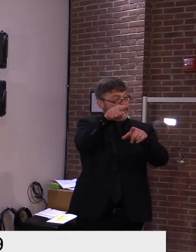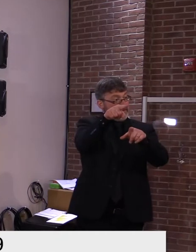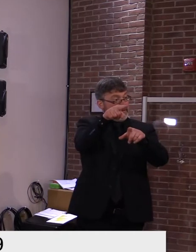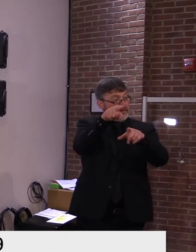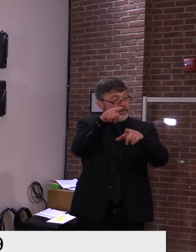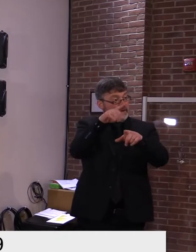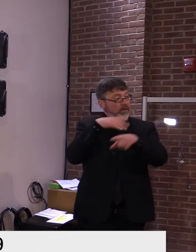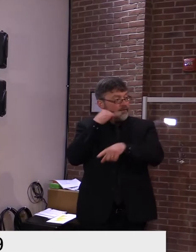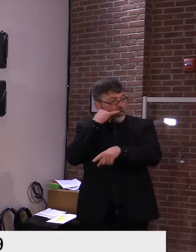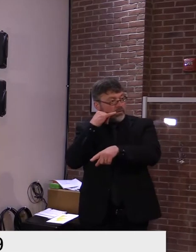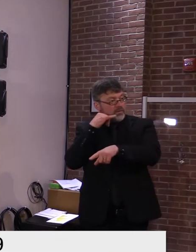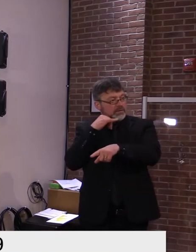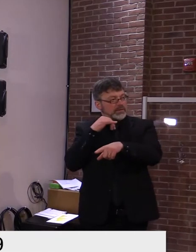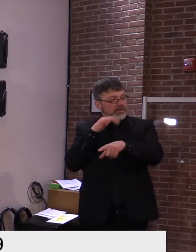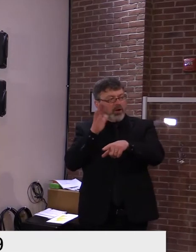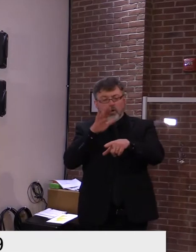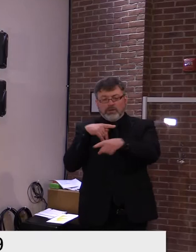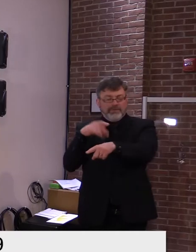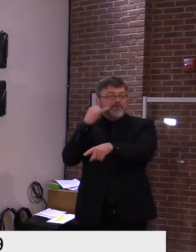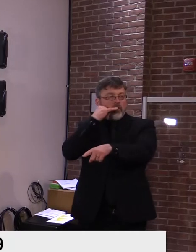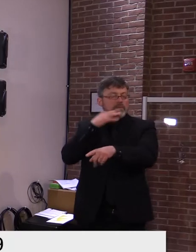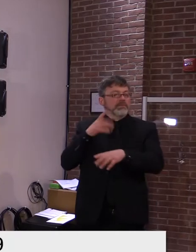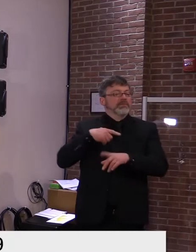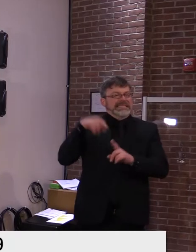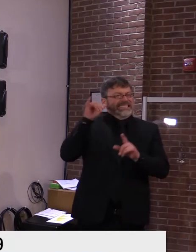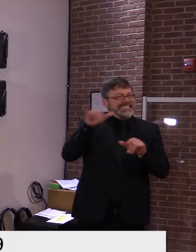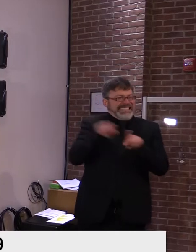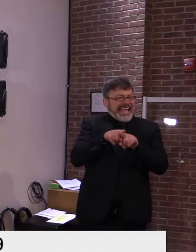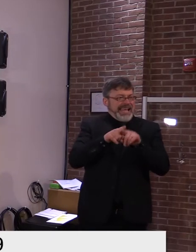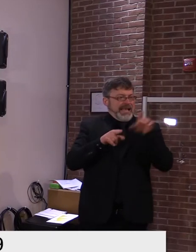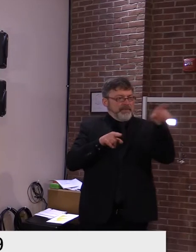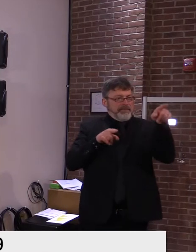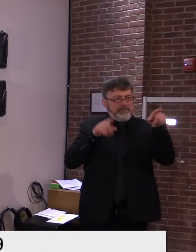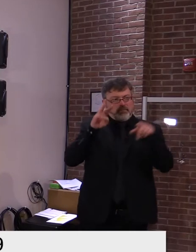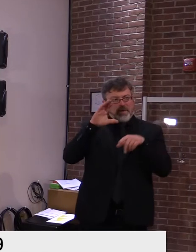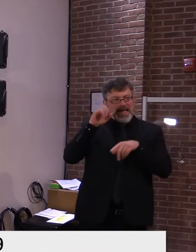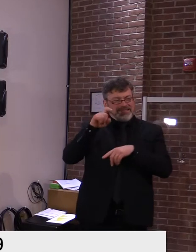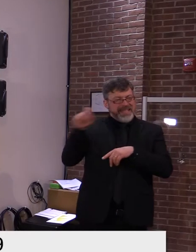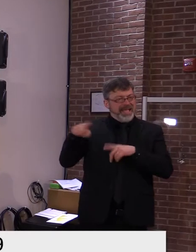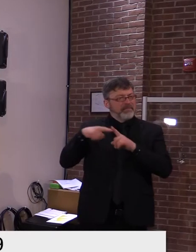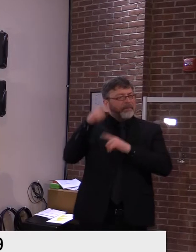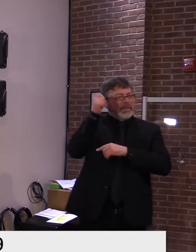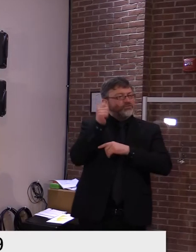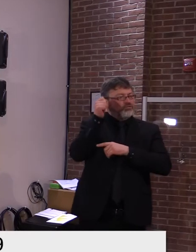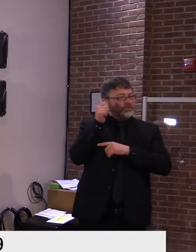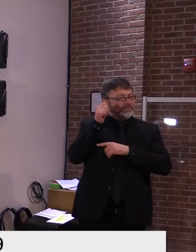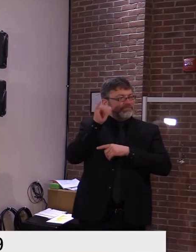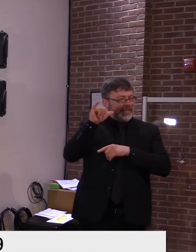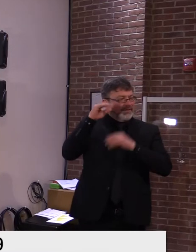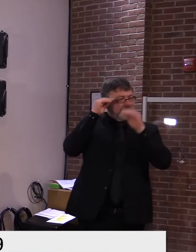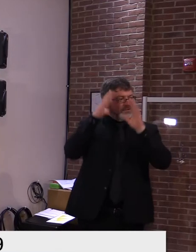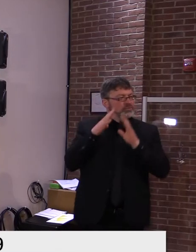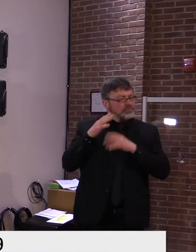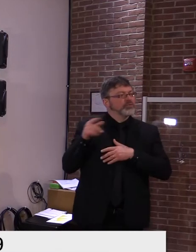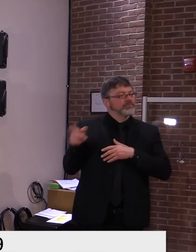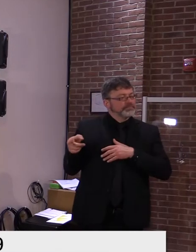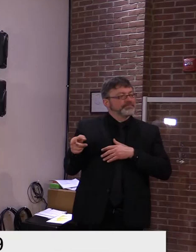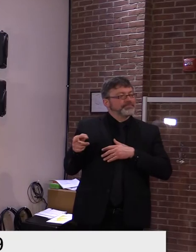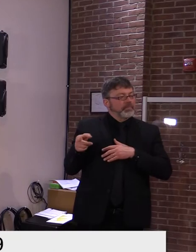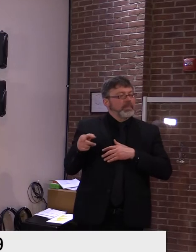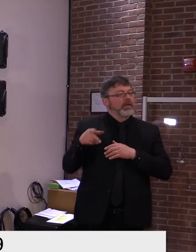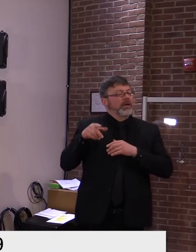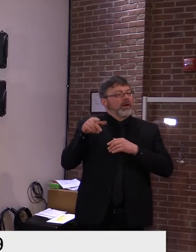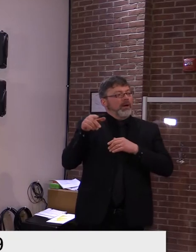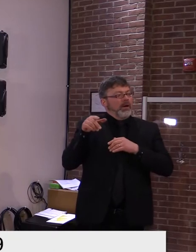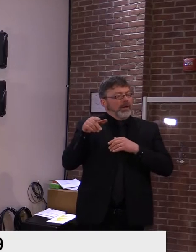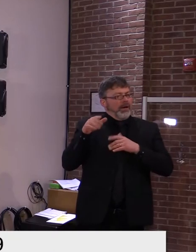about, you know, the possibility of an exodus of state employees and police officers if the House